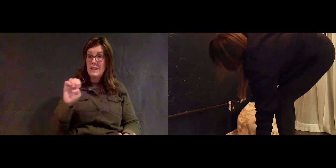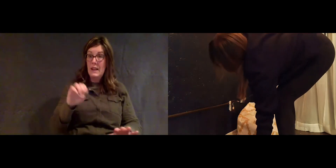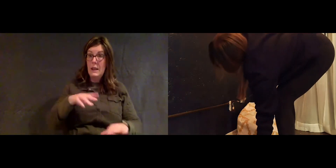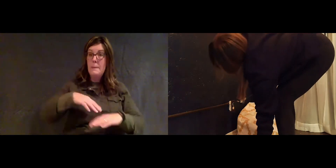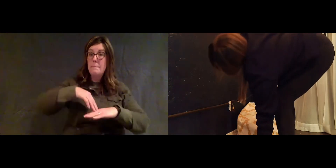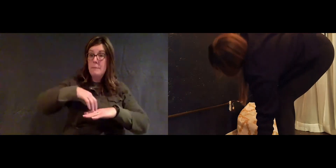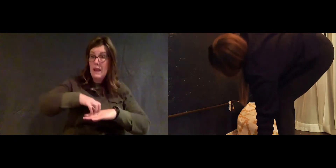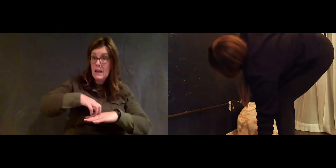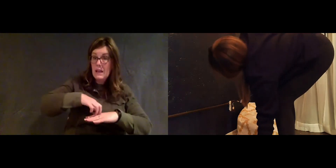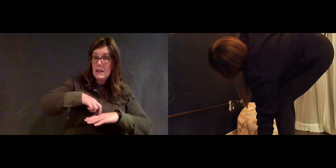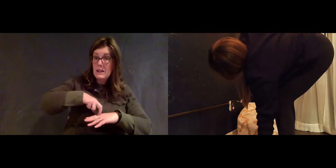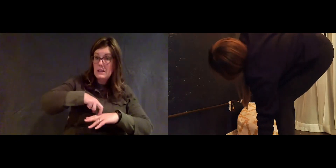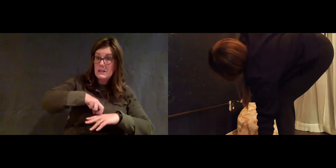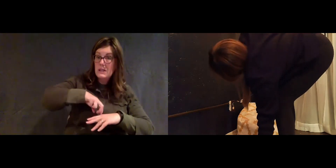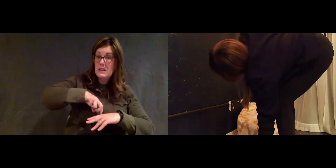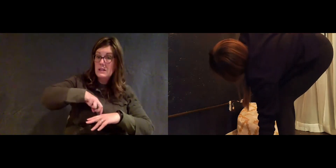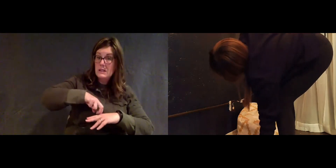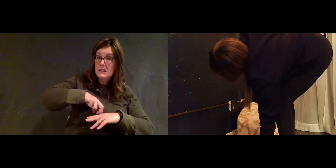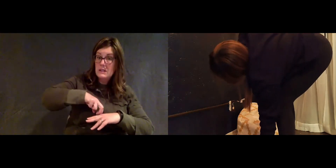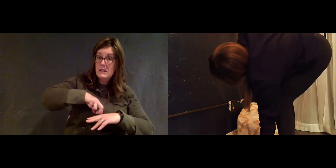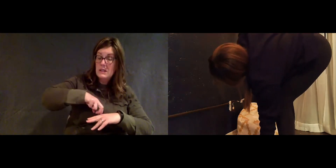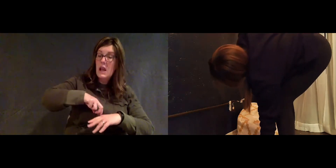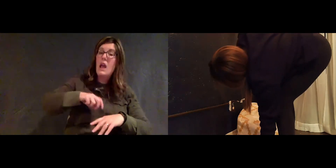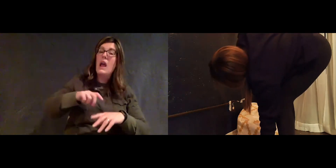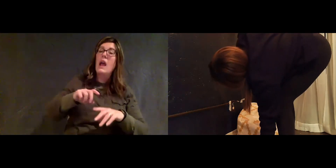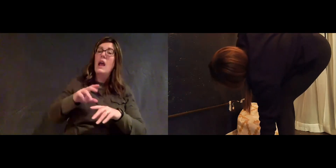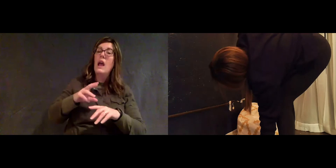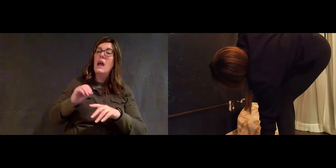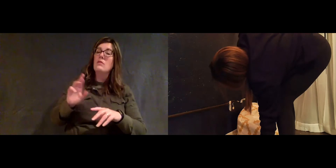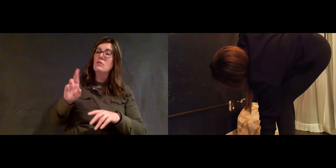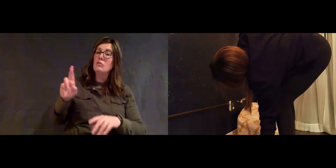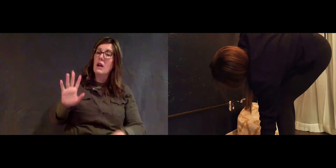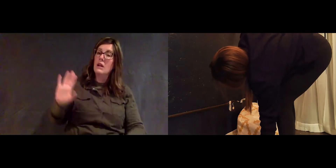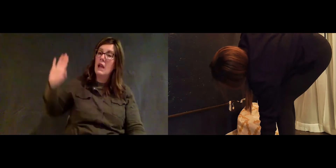your right arm up toward the ceiling.